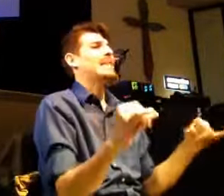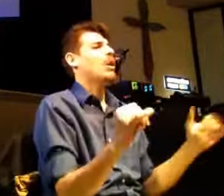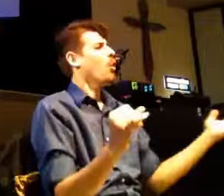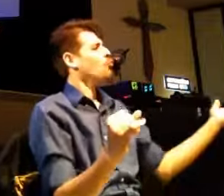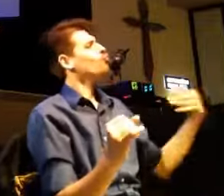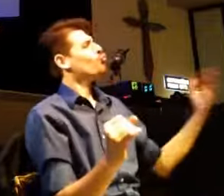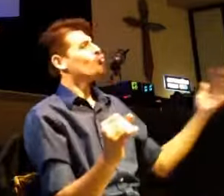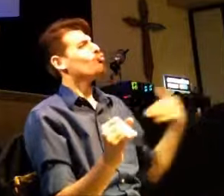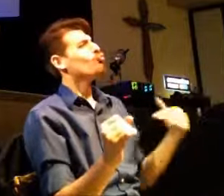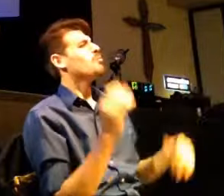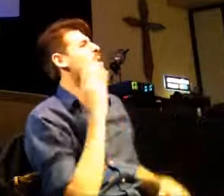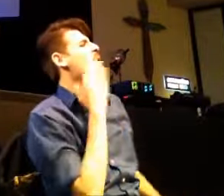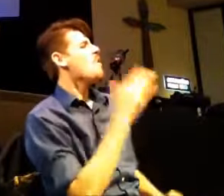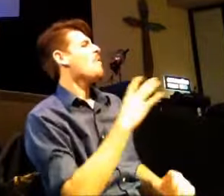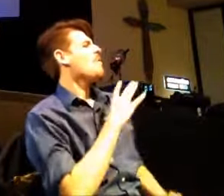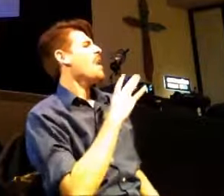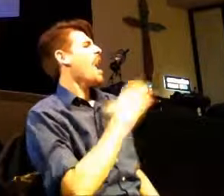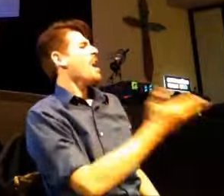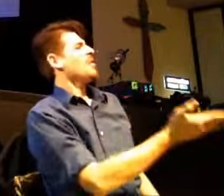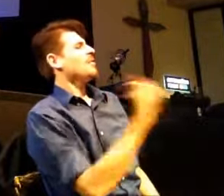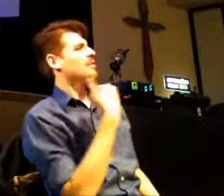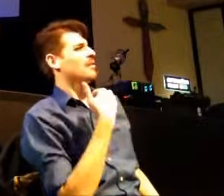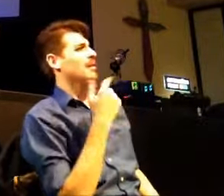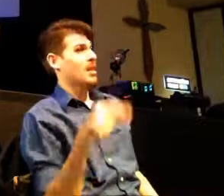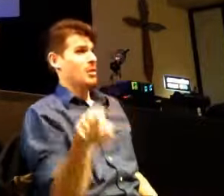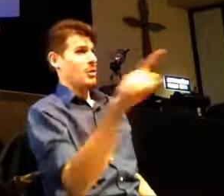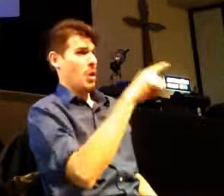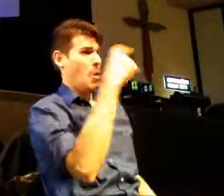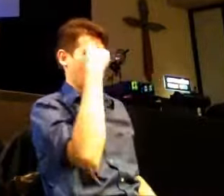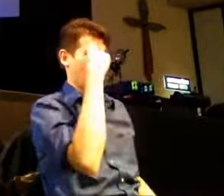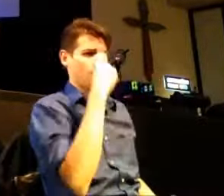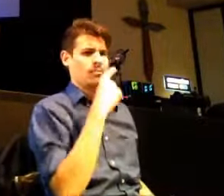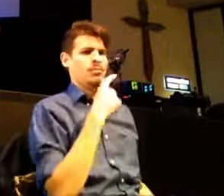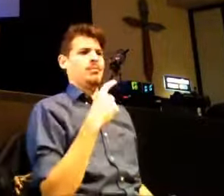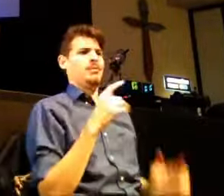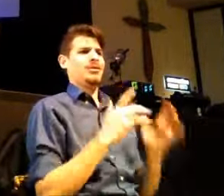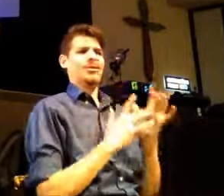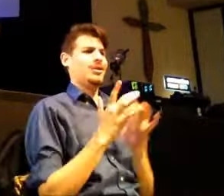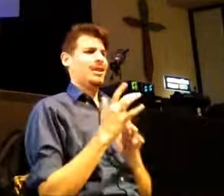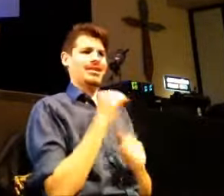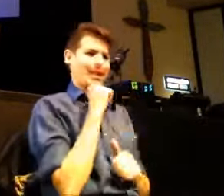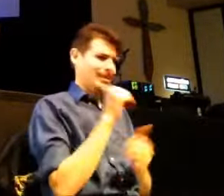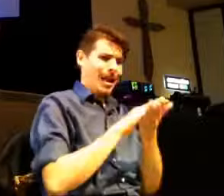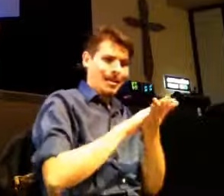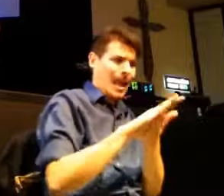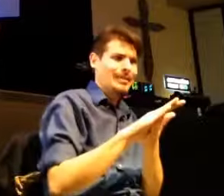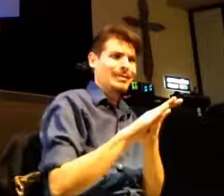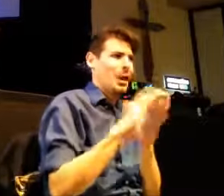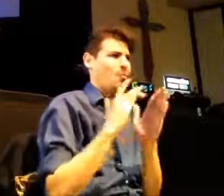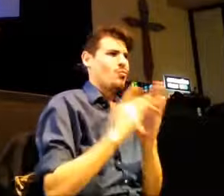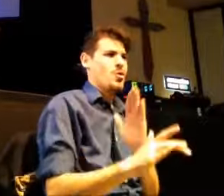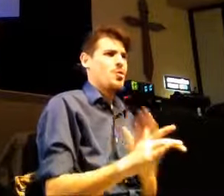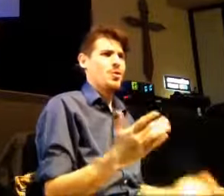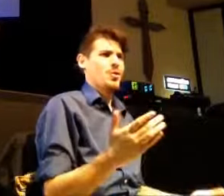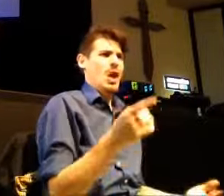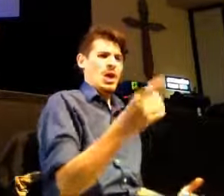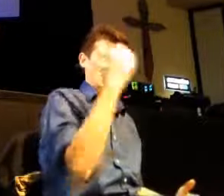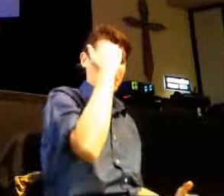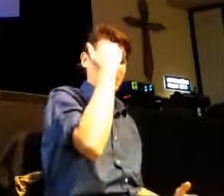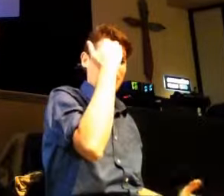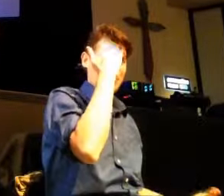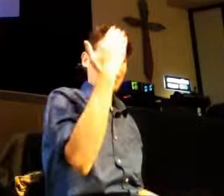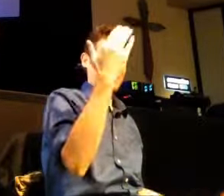go, man, that was not very nice, Jesus. Why didn't you say, wait till later? Why don't you walk around the